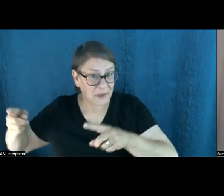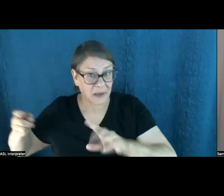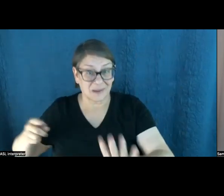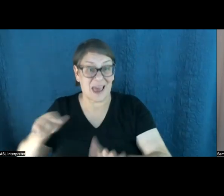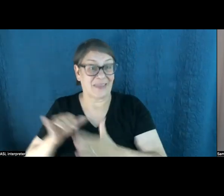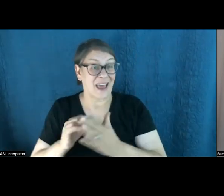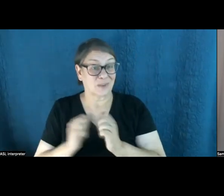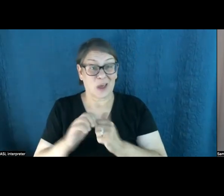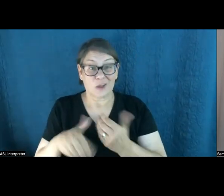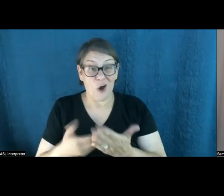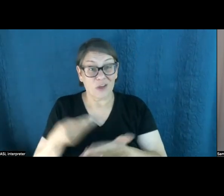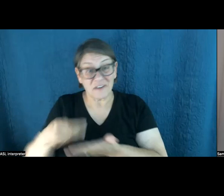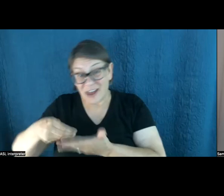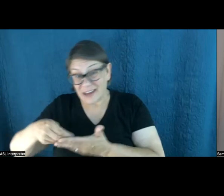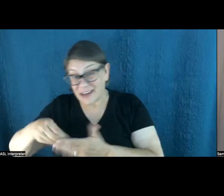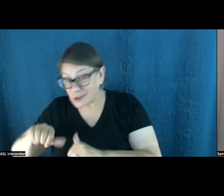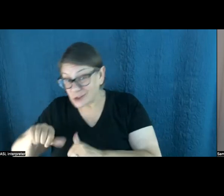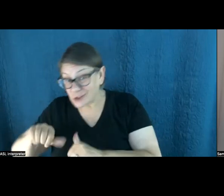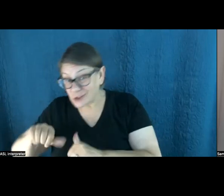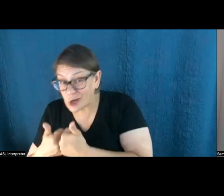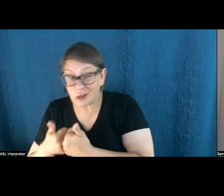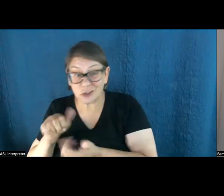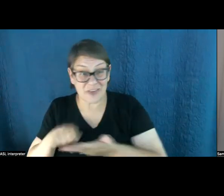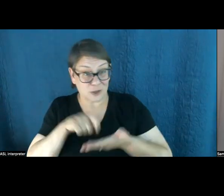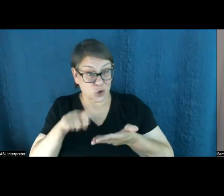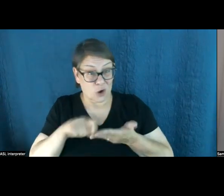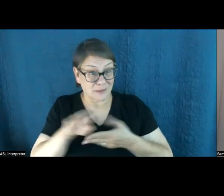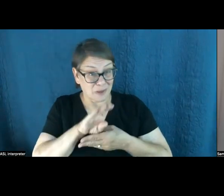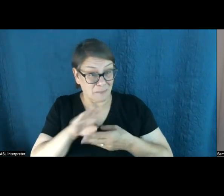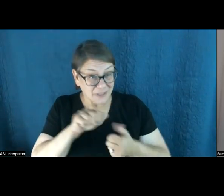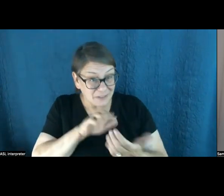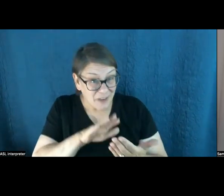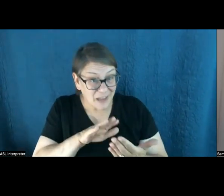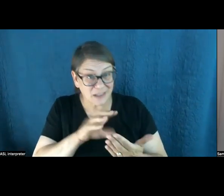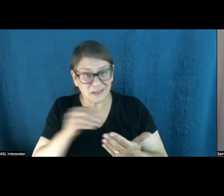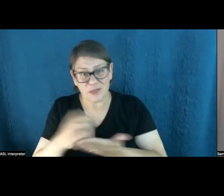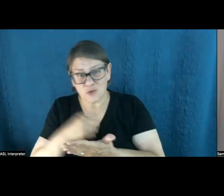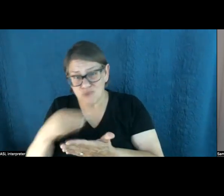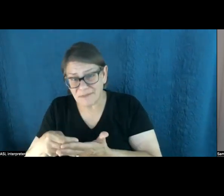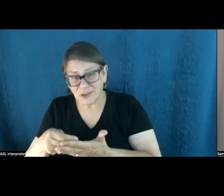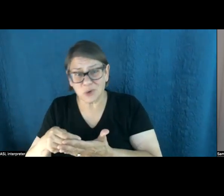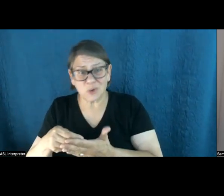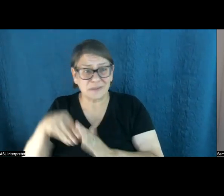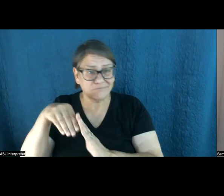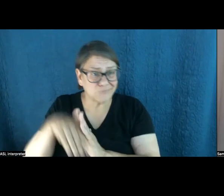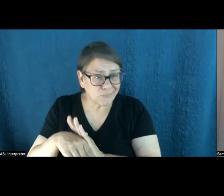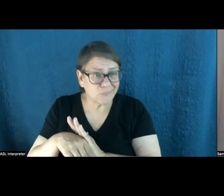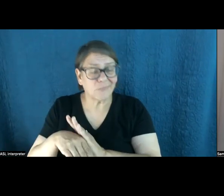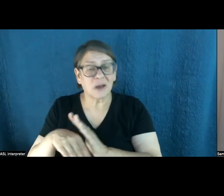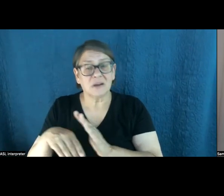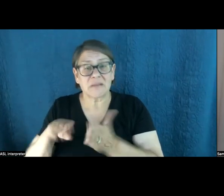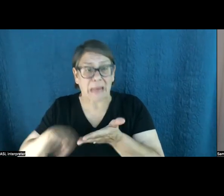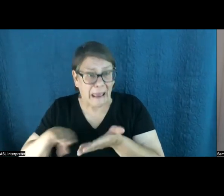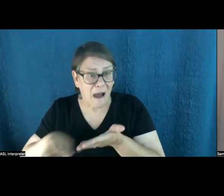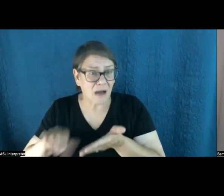all of the financial challenges that the journalism business faces and the revenue declines and the layoffs that we and others have unfortunately experienced